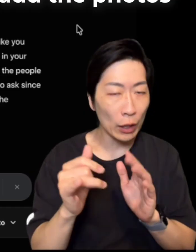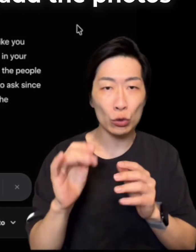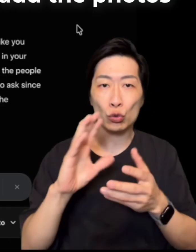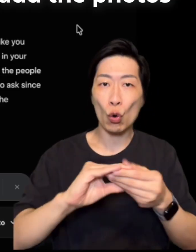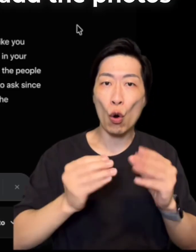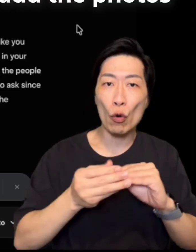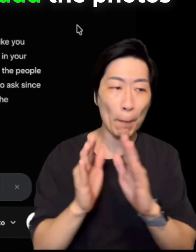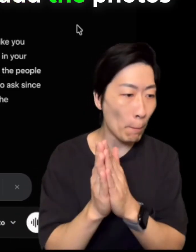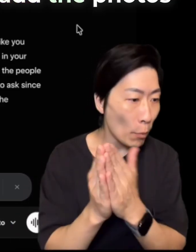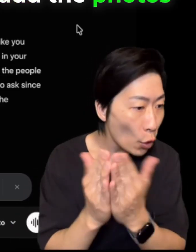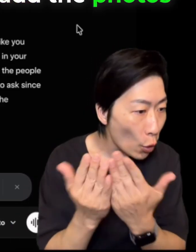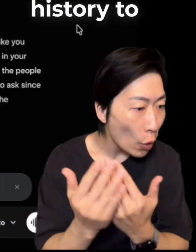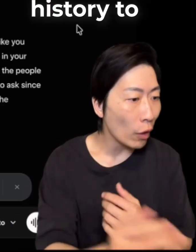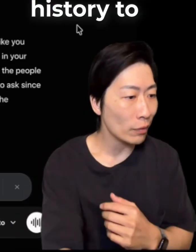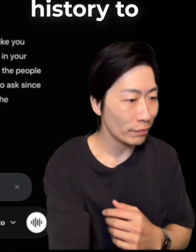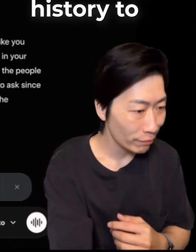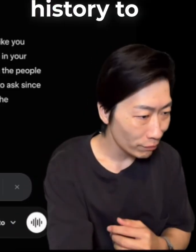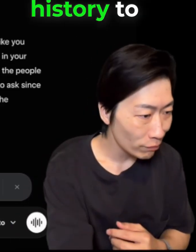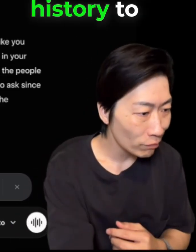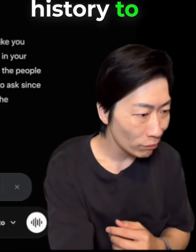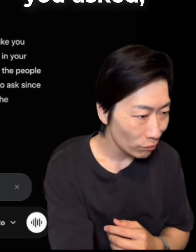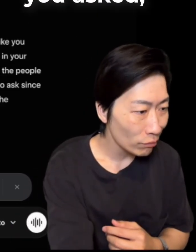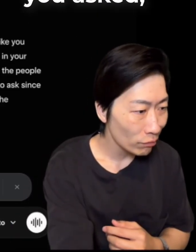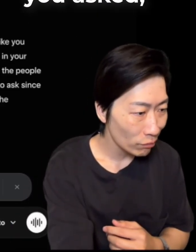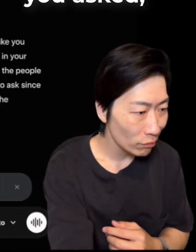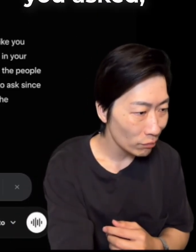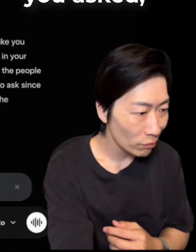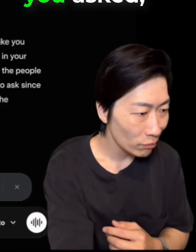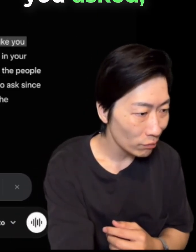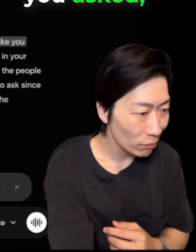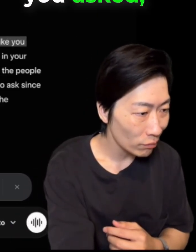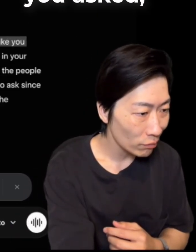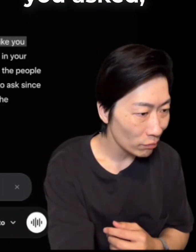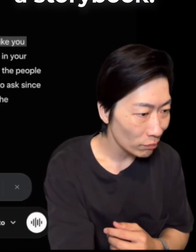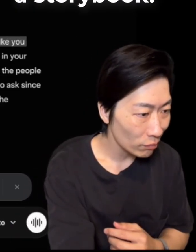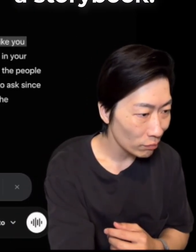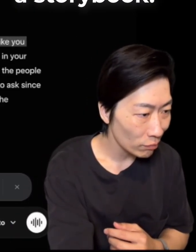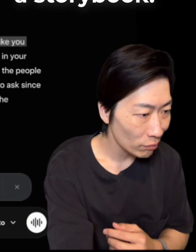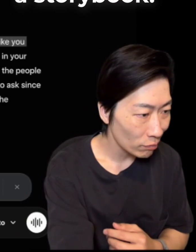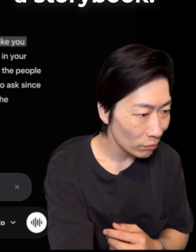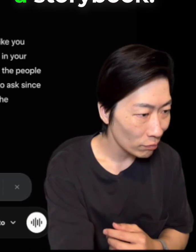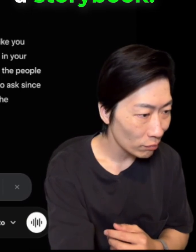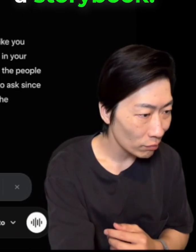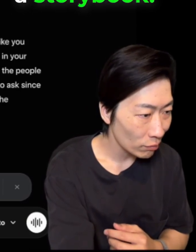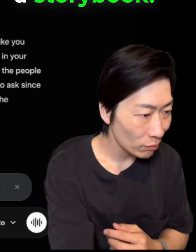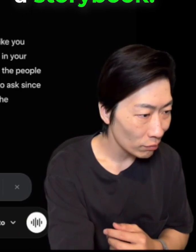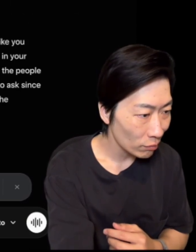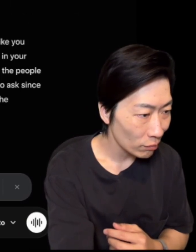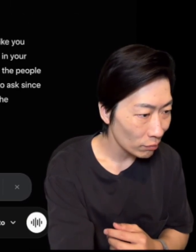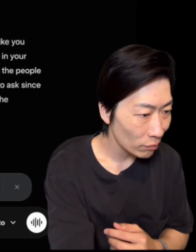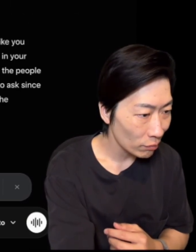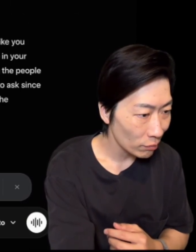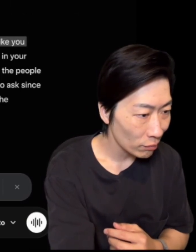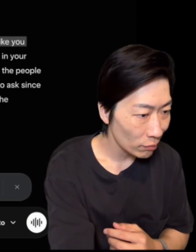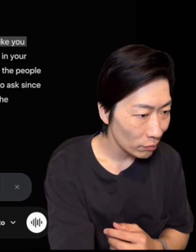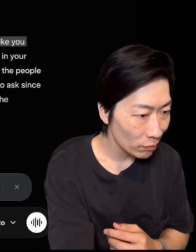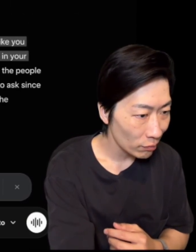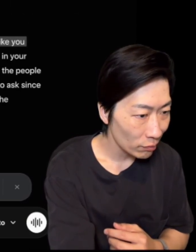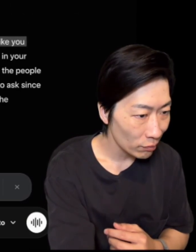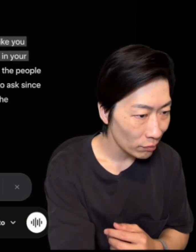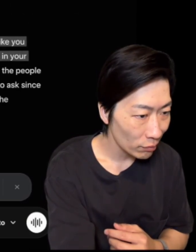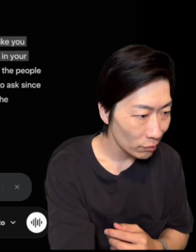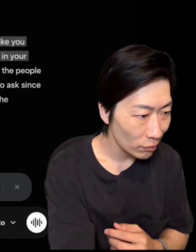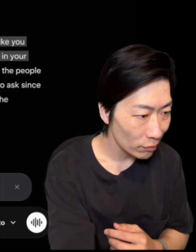like them. I decided to add the photos because explaining history to a 10-year-old like you asked can feel like a storybook.